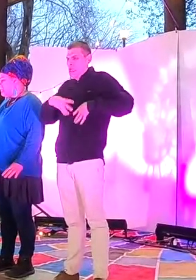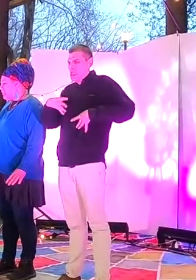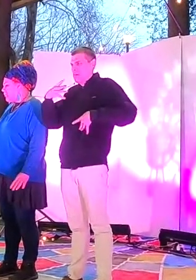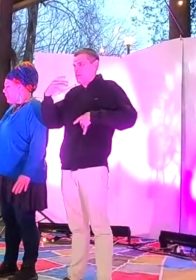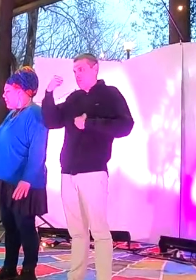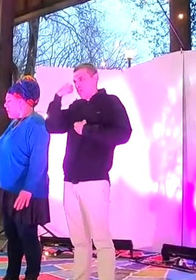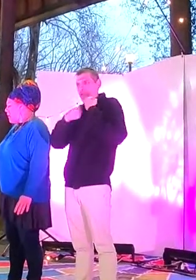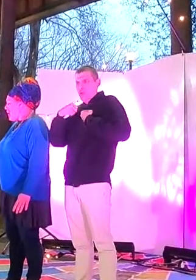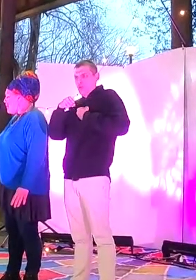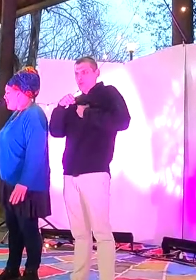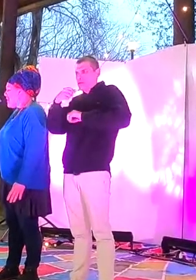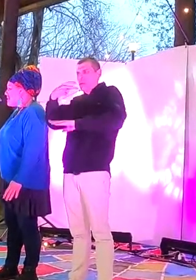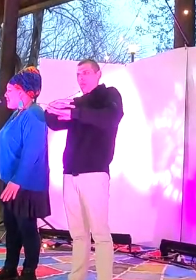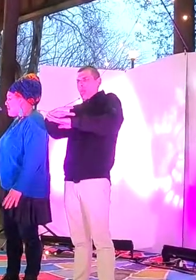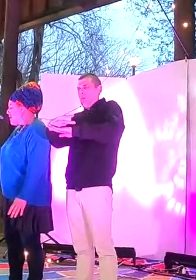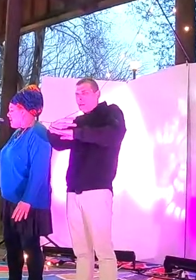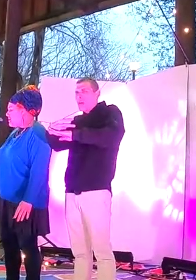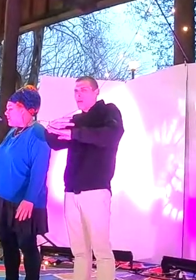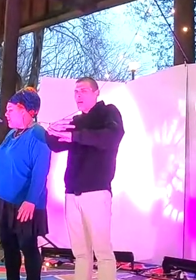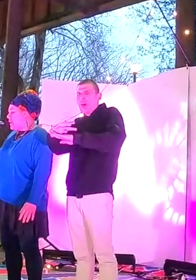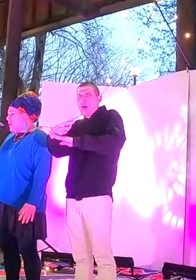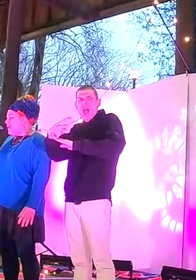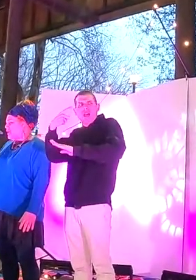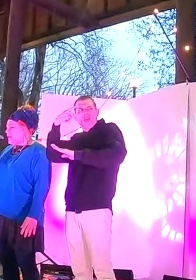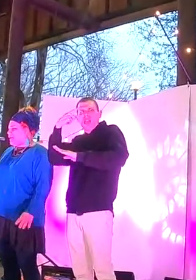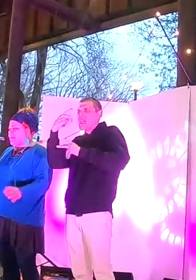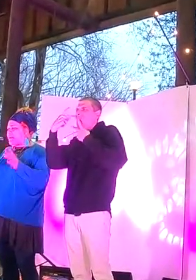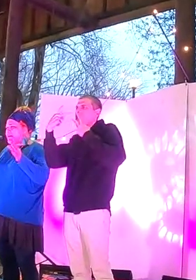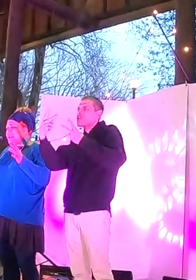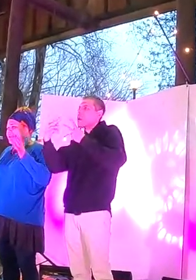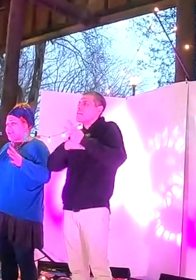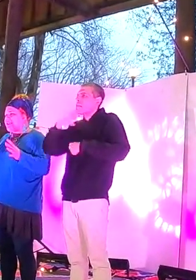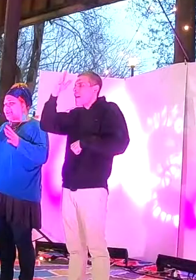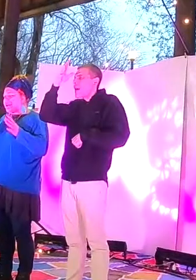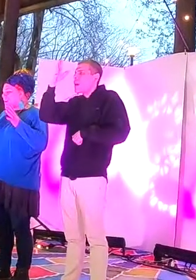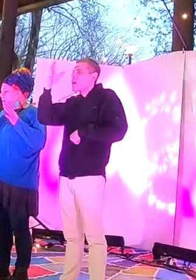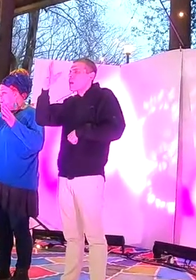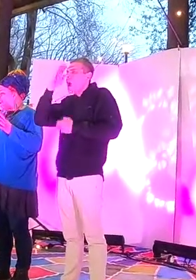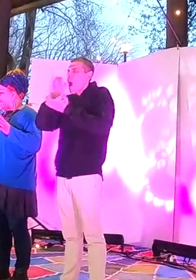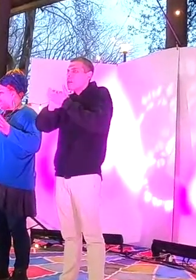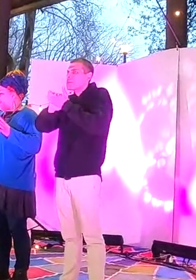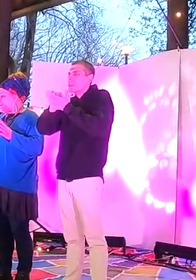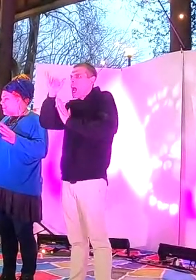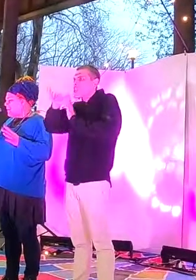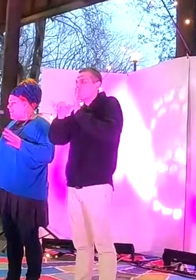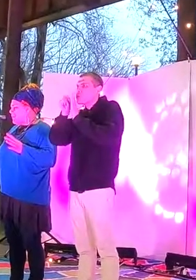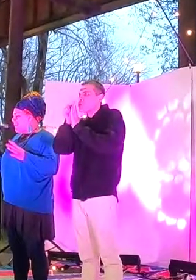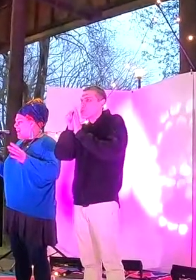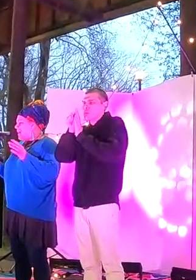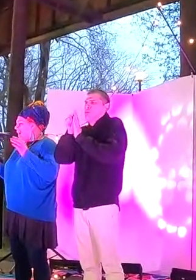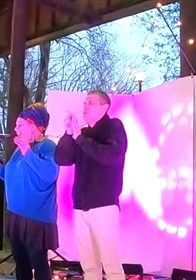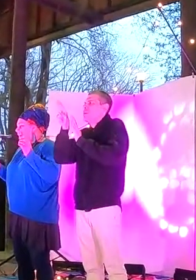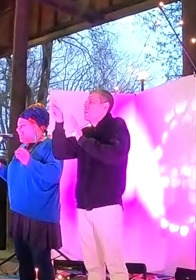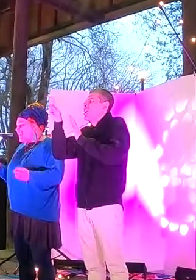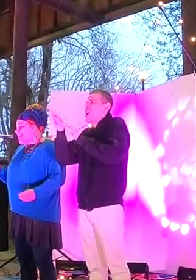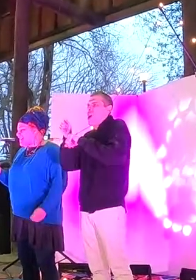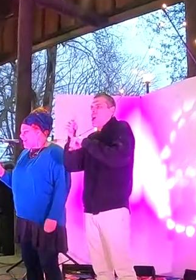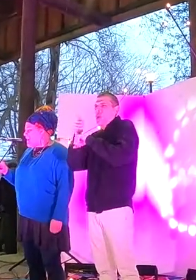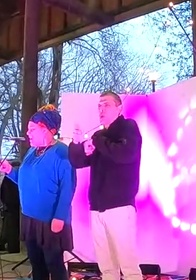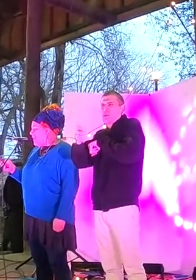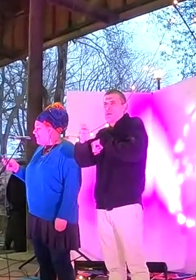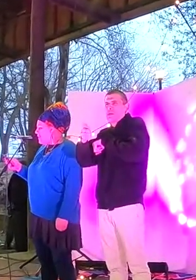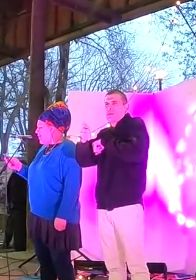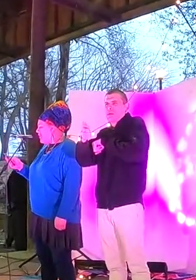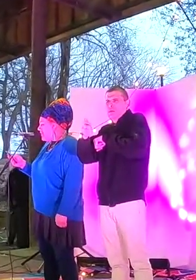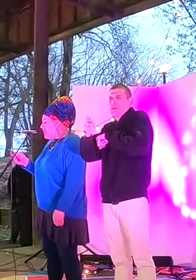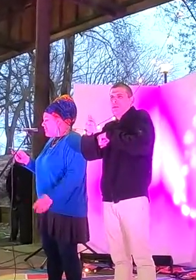bruised. I think I saw my husband on YouTube. He was standing accused. I think I saw